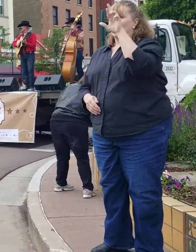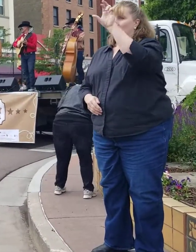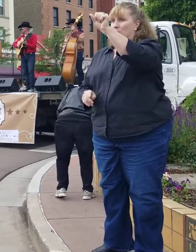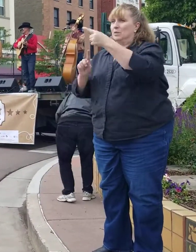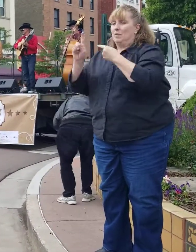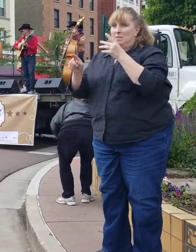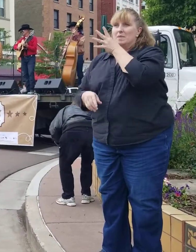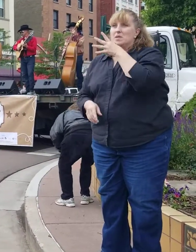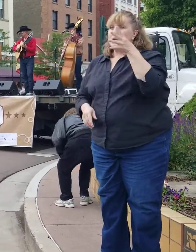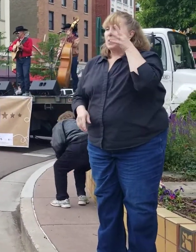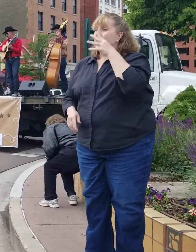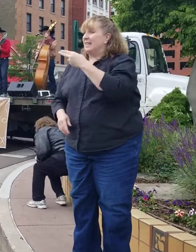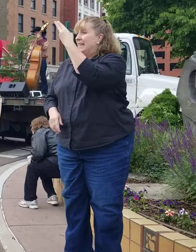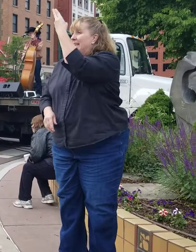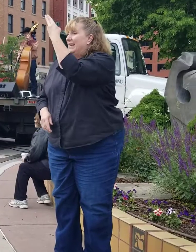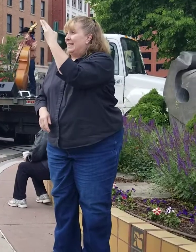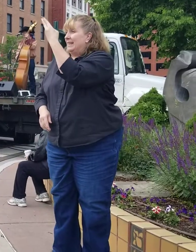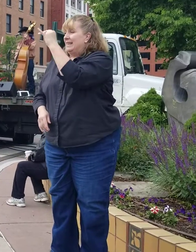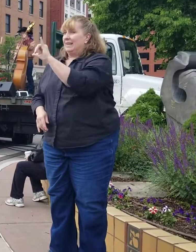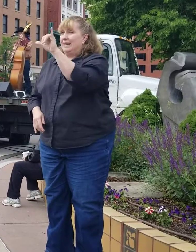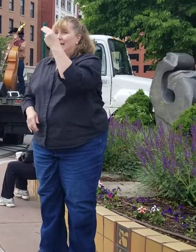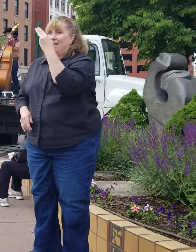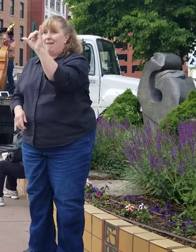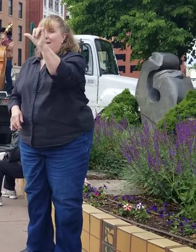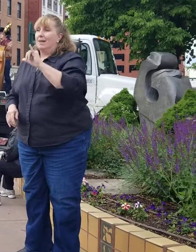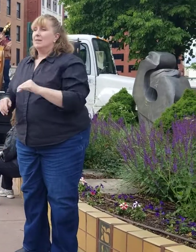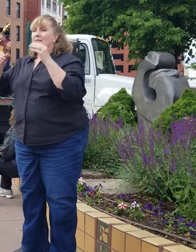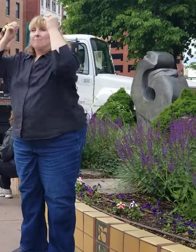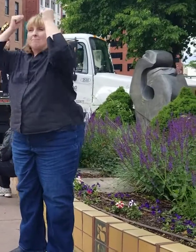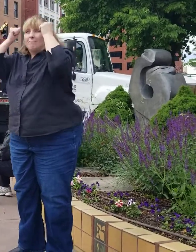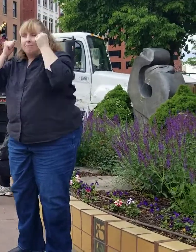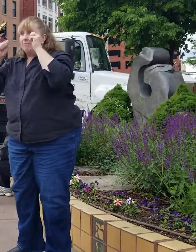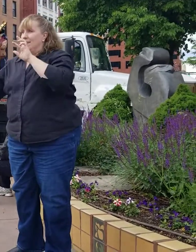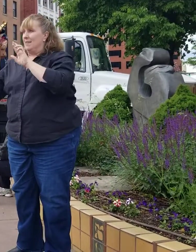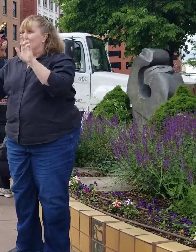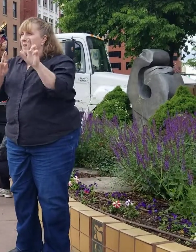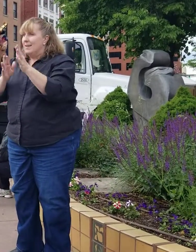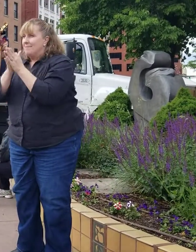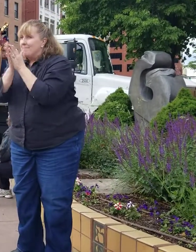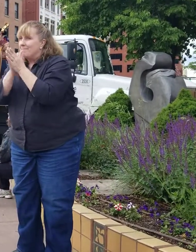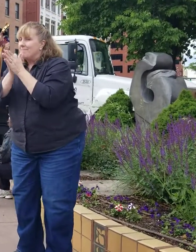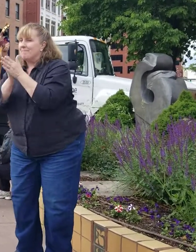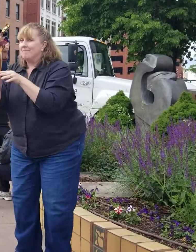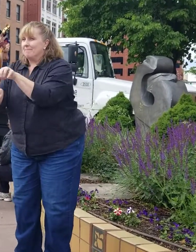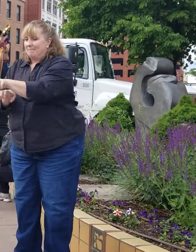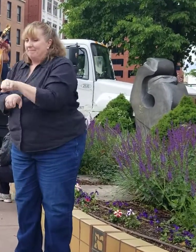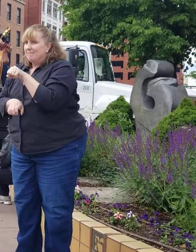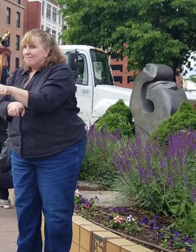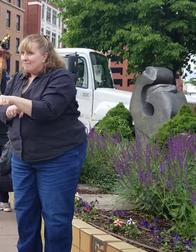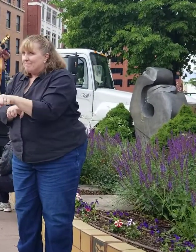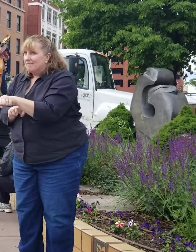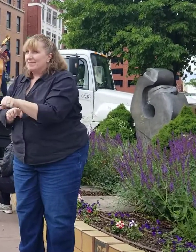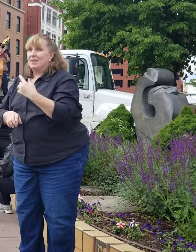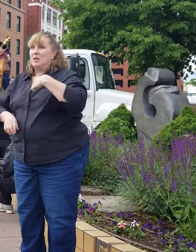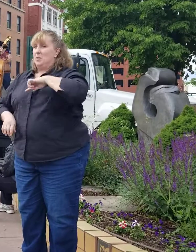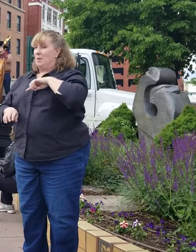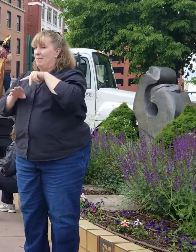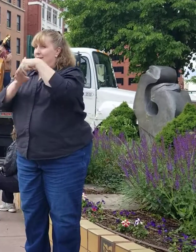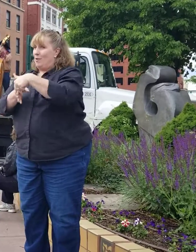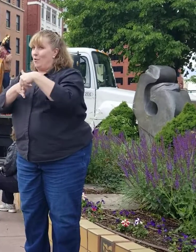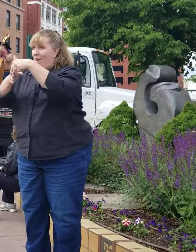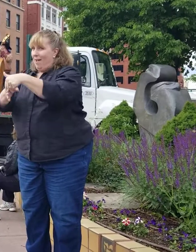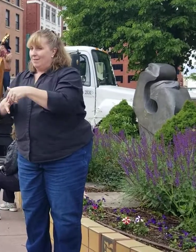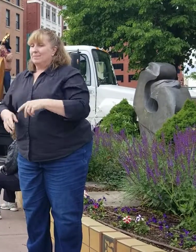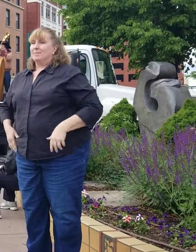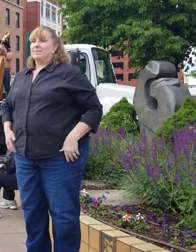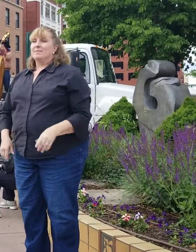good time this morning So, pull your hats down real tight And hold on to your saddle horn folks Cause we're gonna ride, here we go